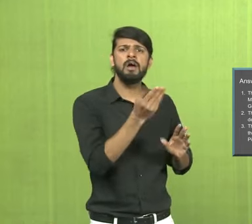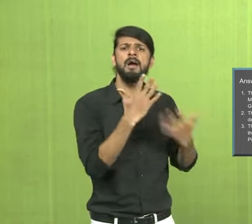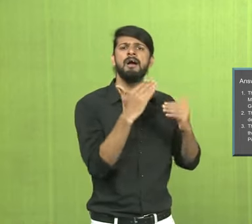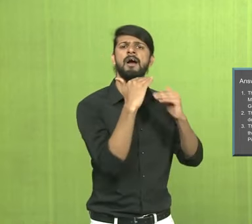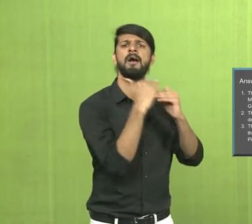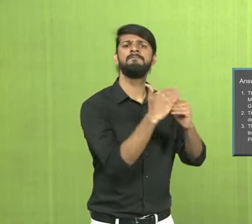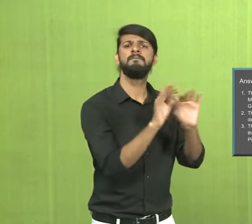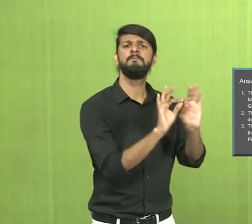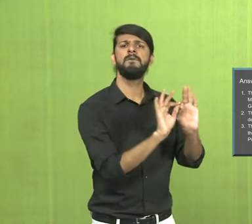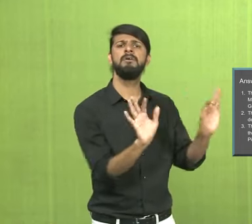work,